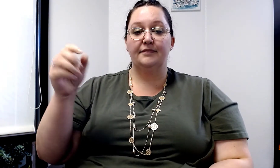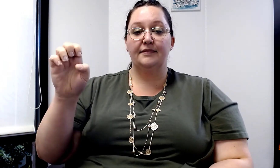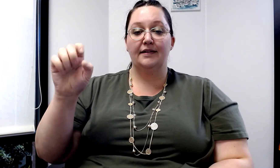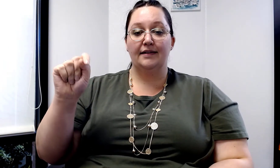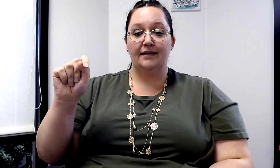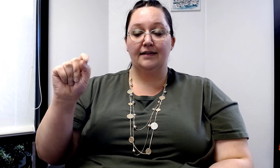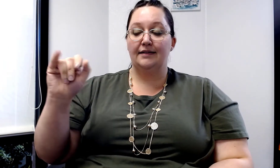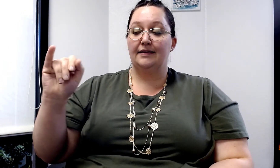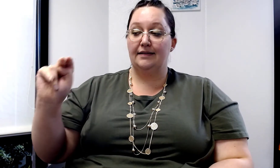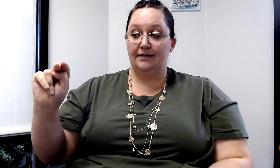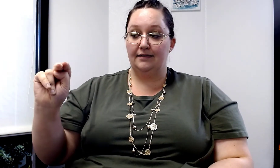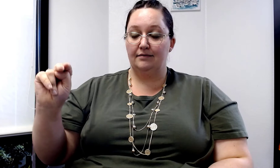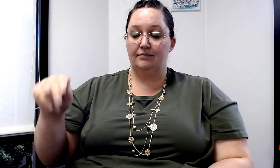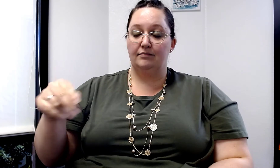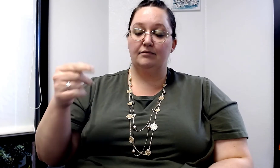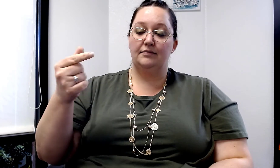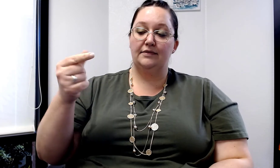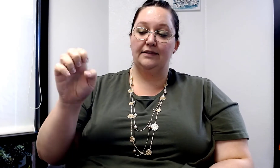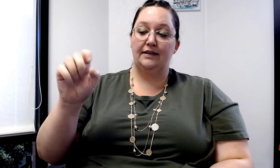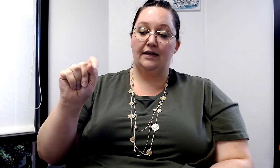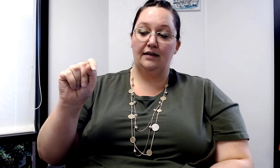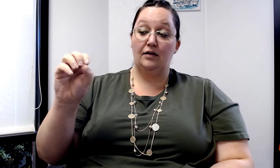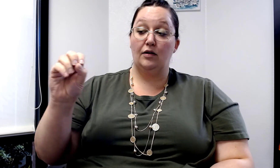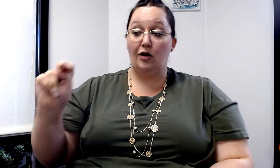46, get in or get on.